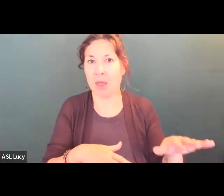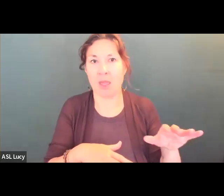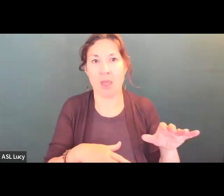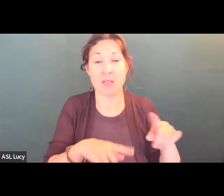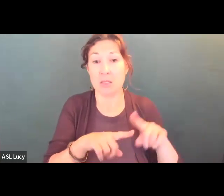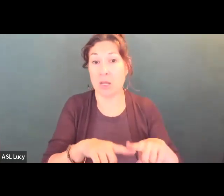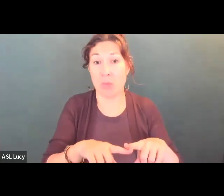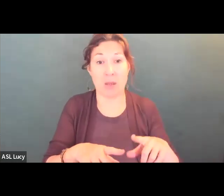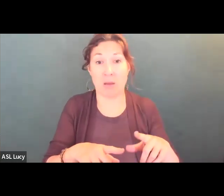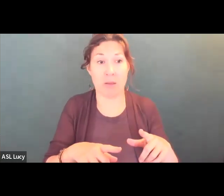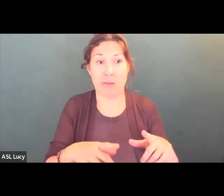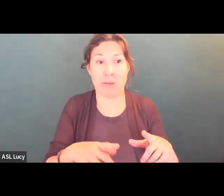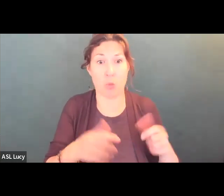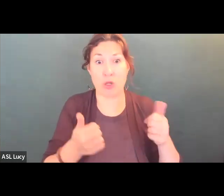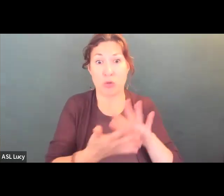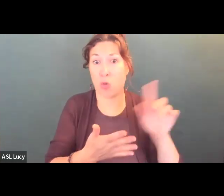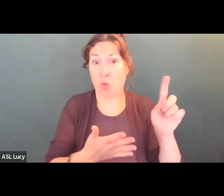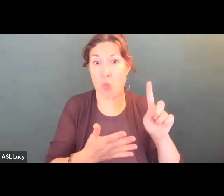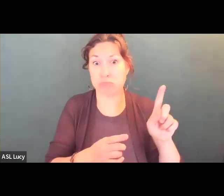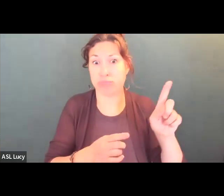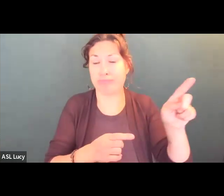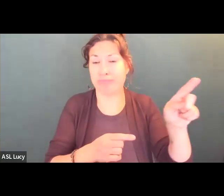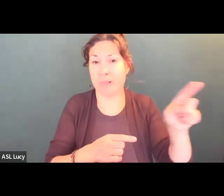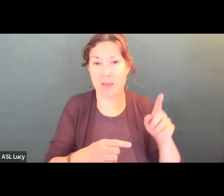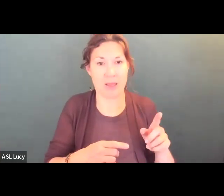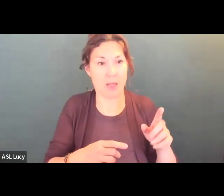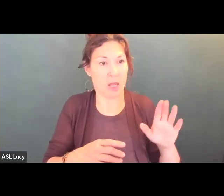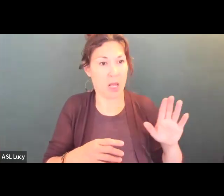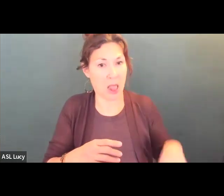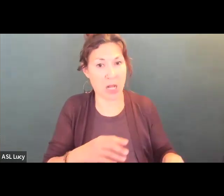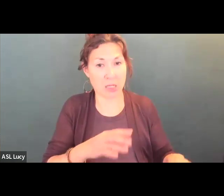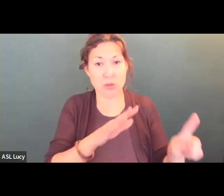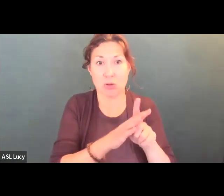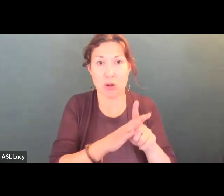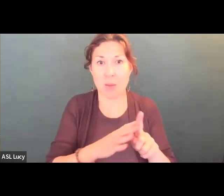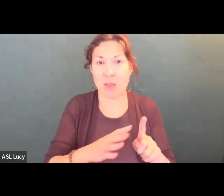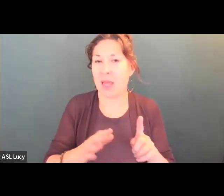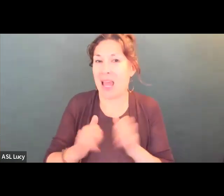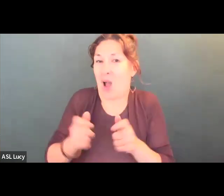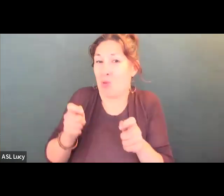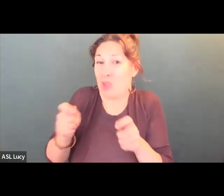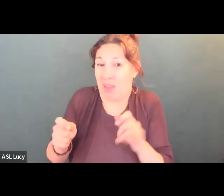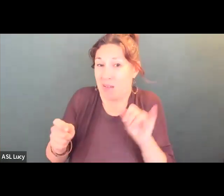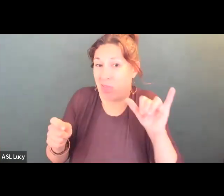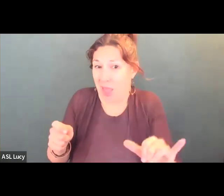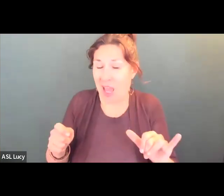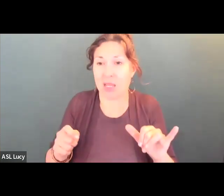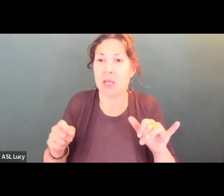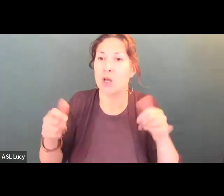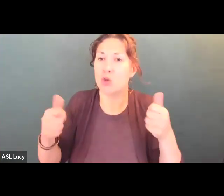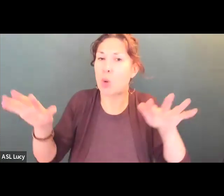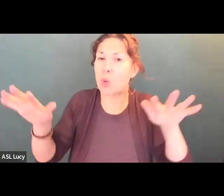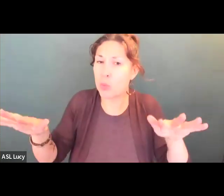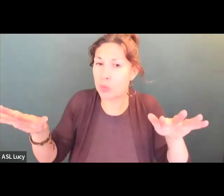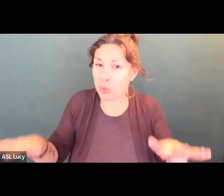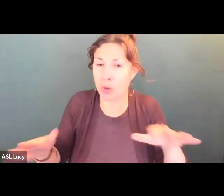no control of your own is either handled well or not. So I think that's the other piece that we have to work on.